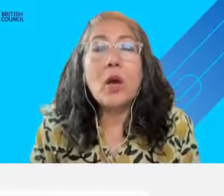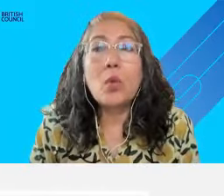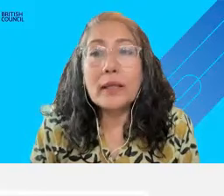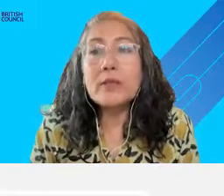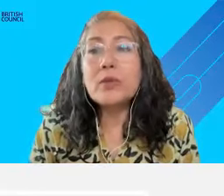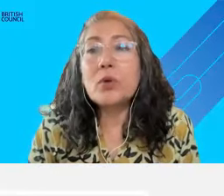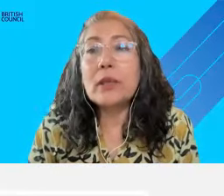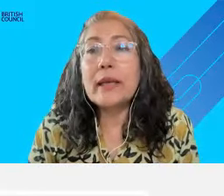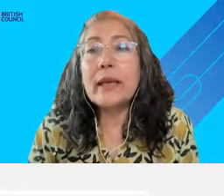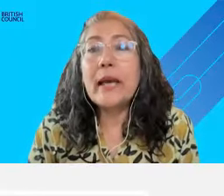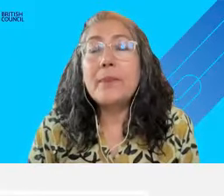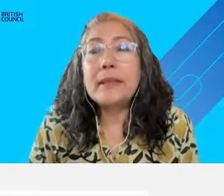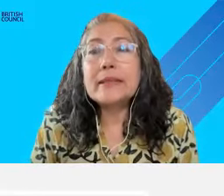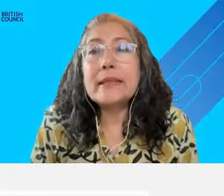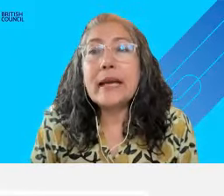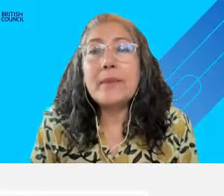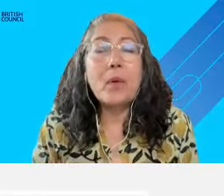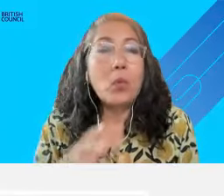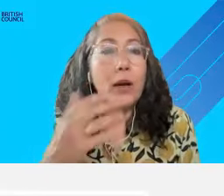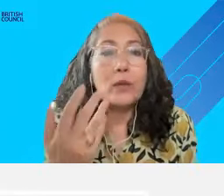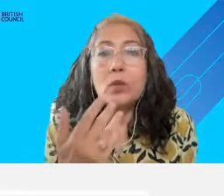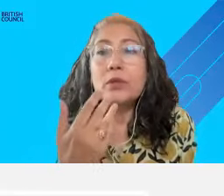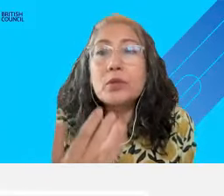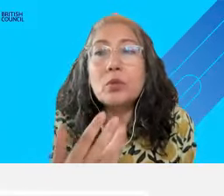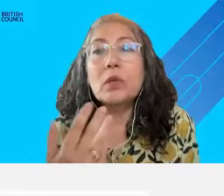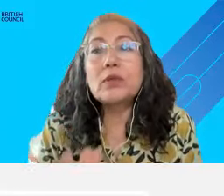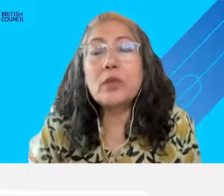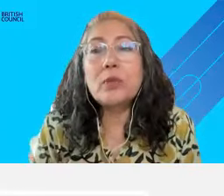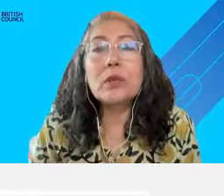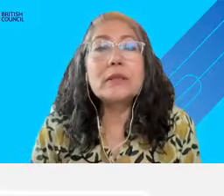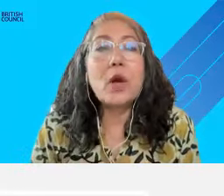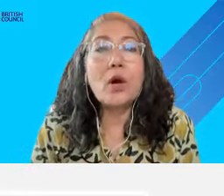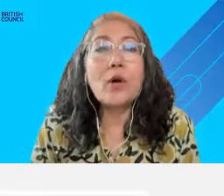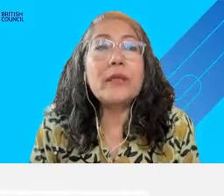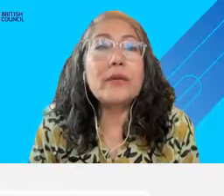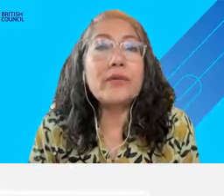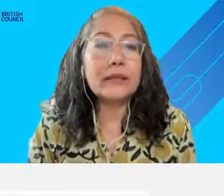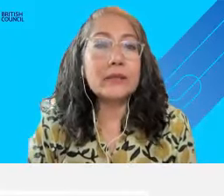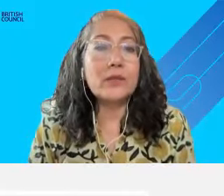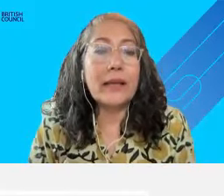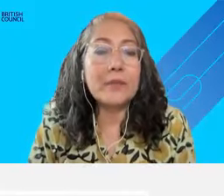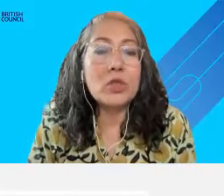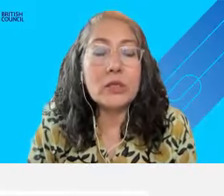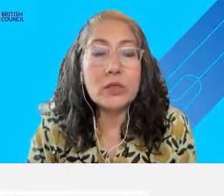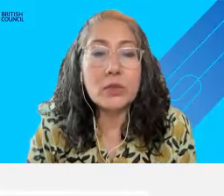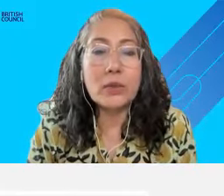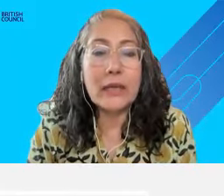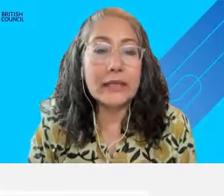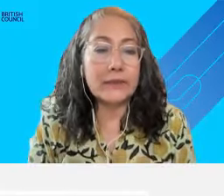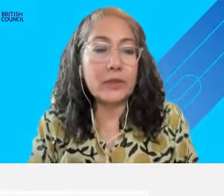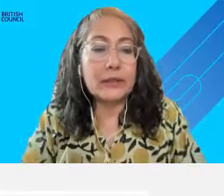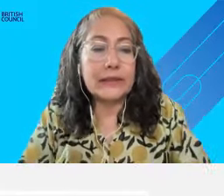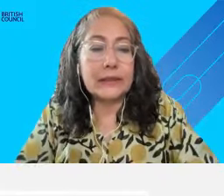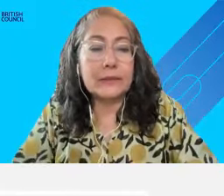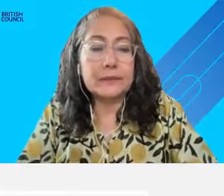barcode. Once you go there, please type 1 word, 2 word, 3 words of the effects of climate change that we